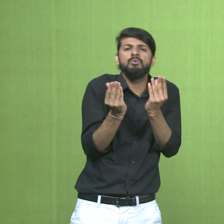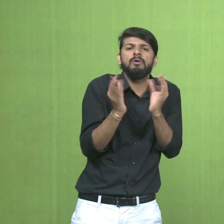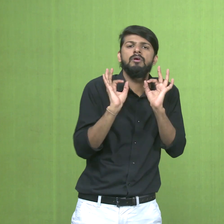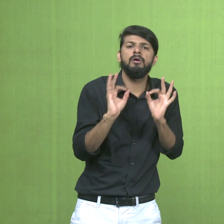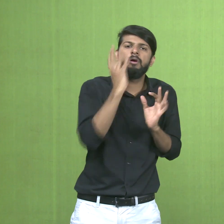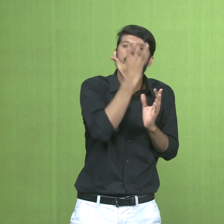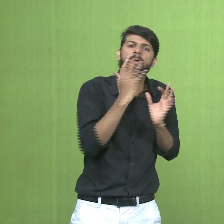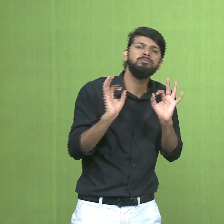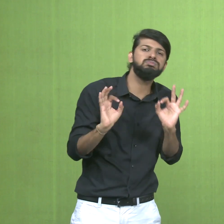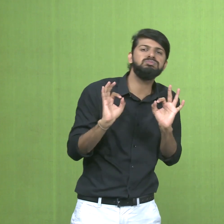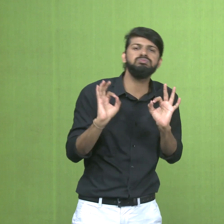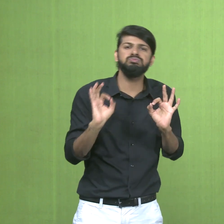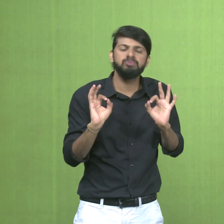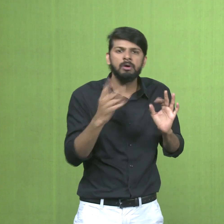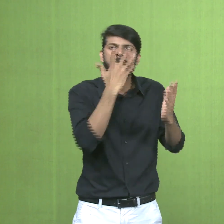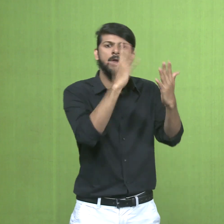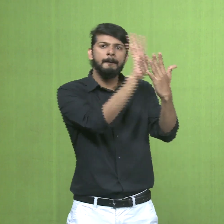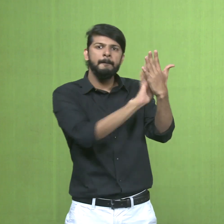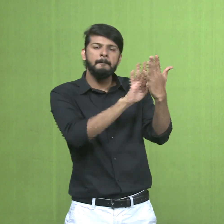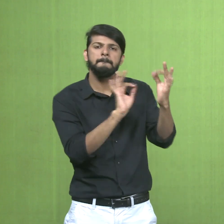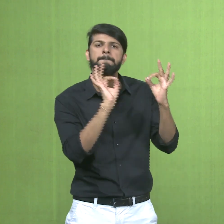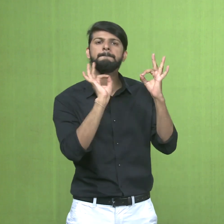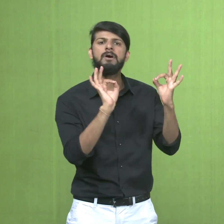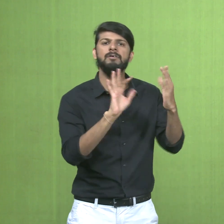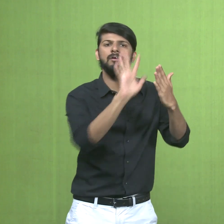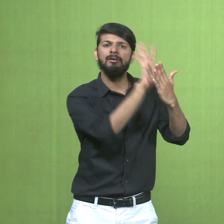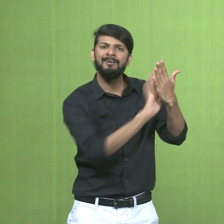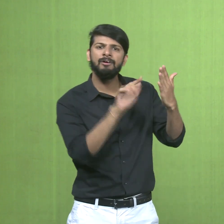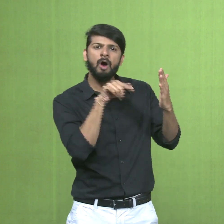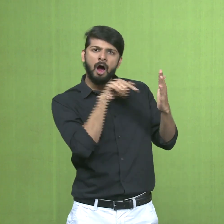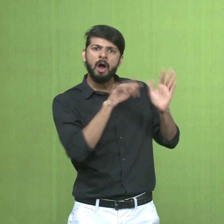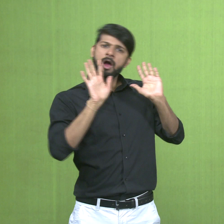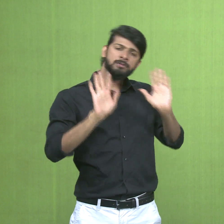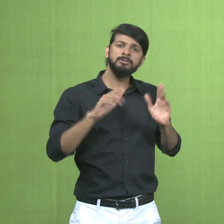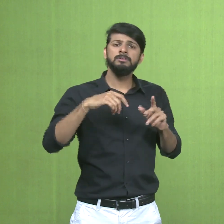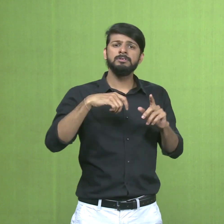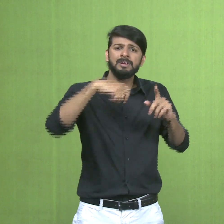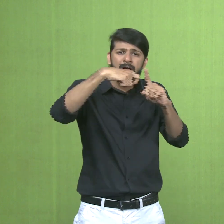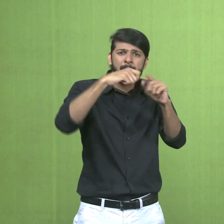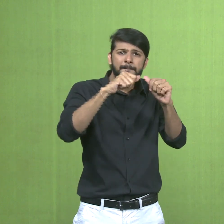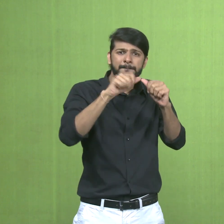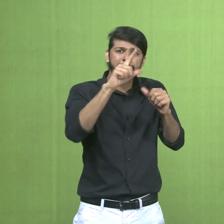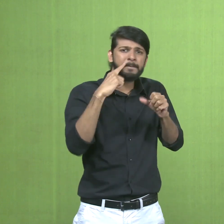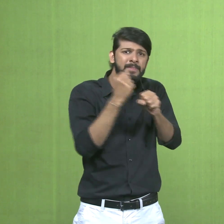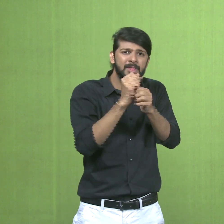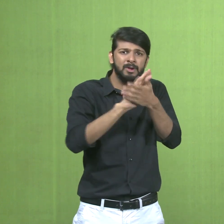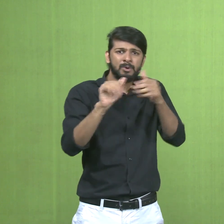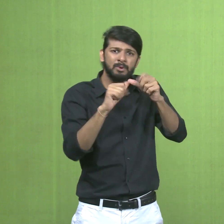soft faces, which is the true mark of an authentic